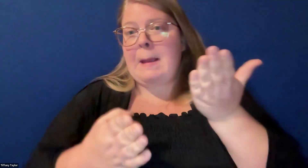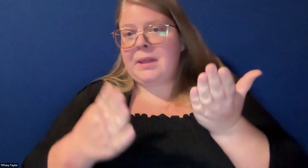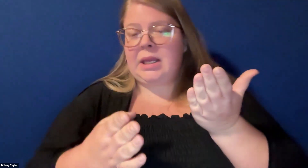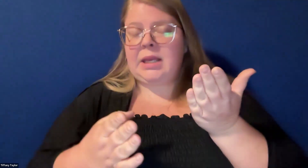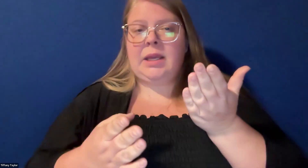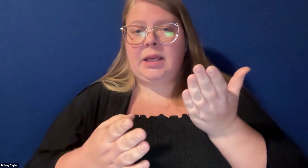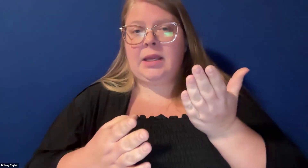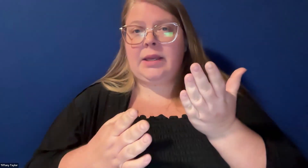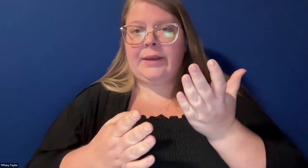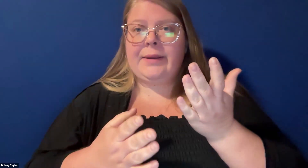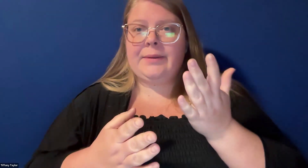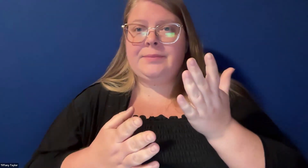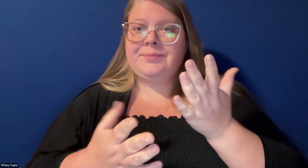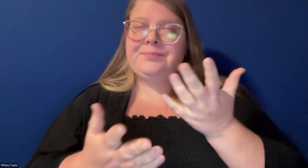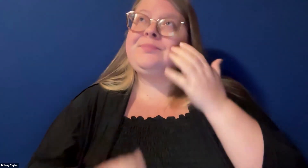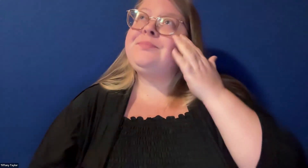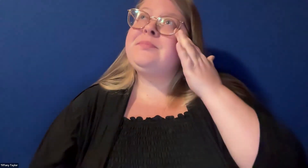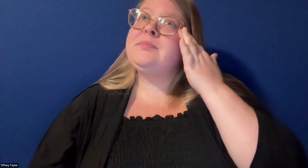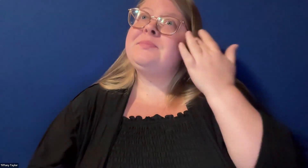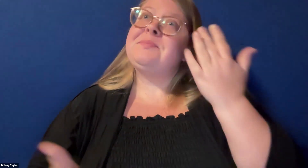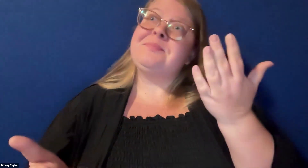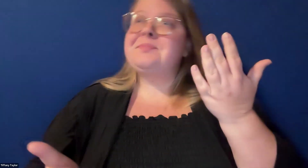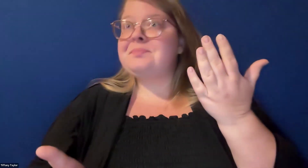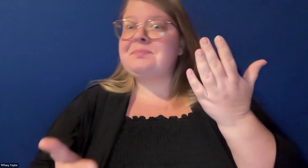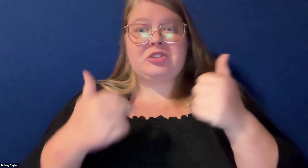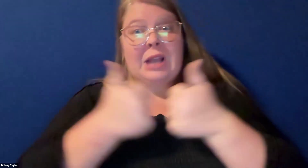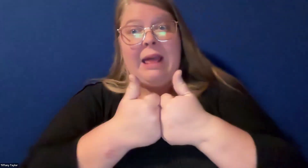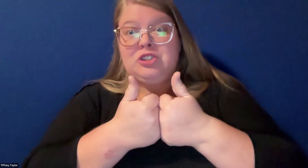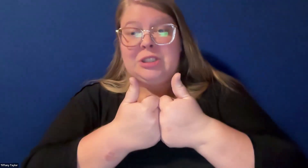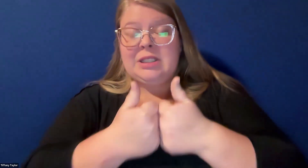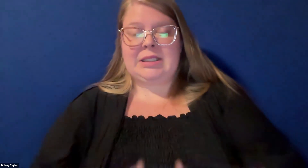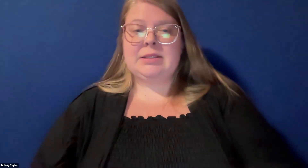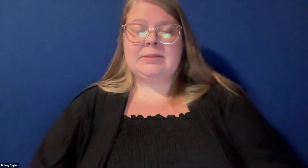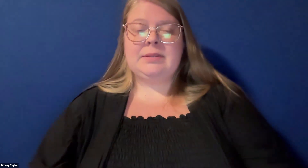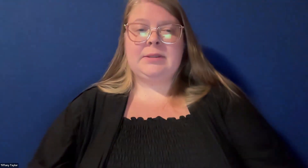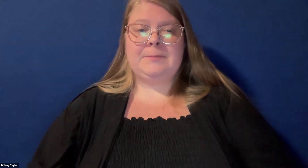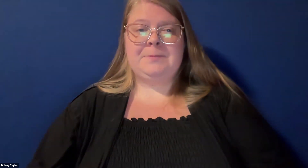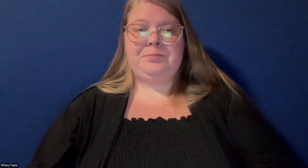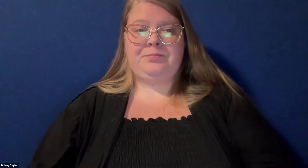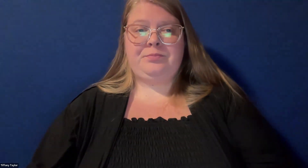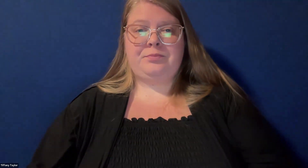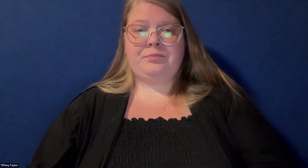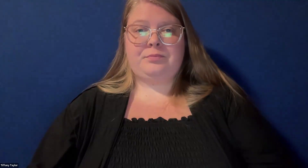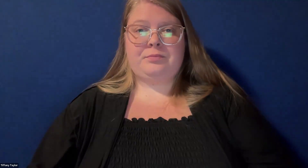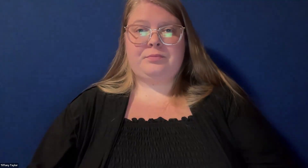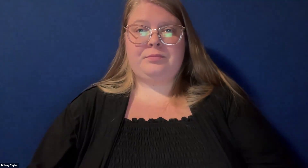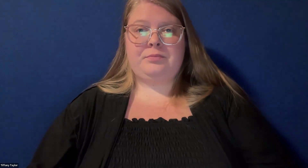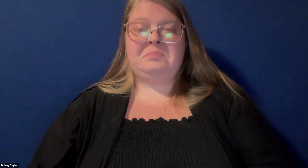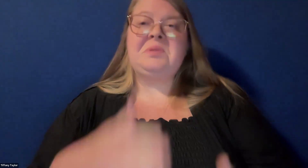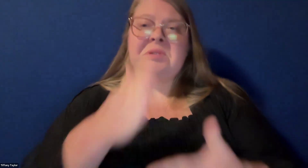say challenging part in some cases. But in some cases it is not challenging, but in some